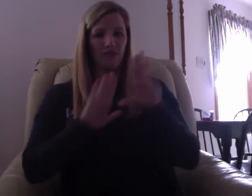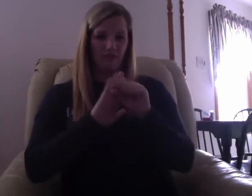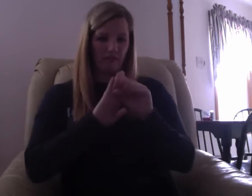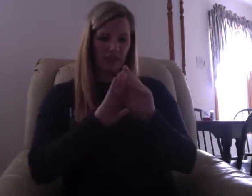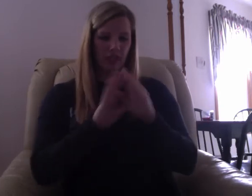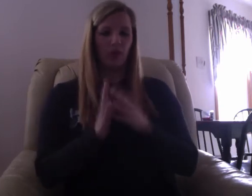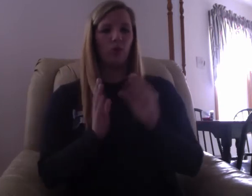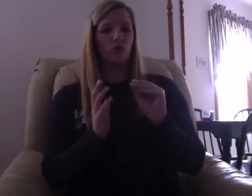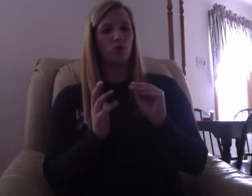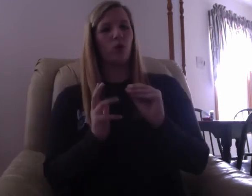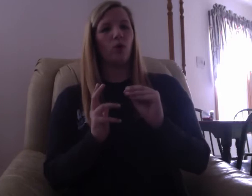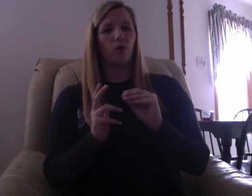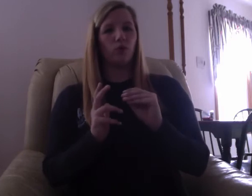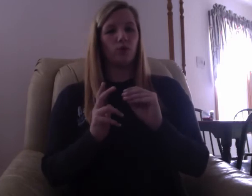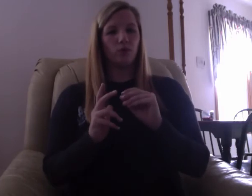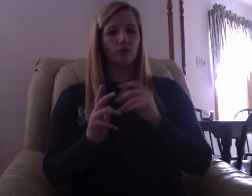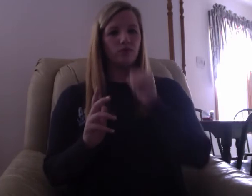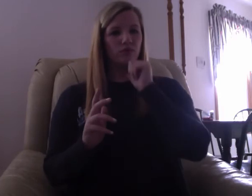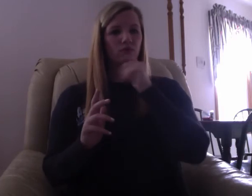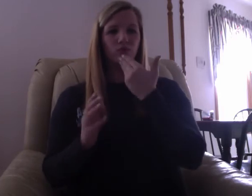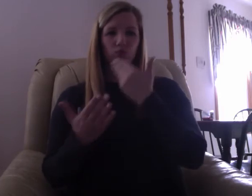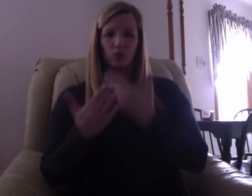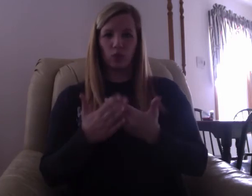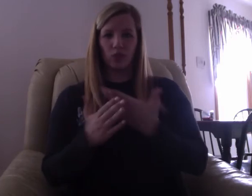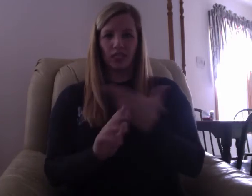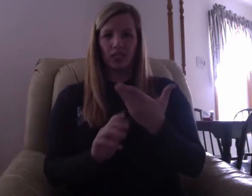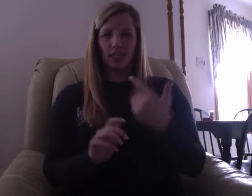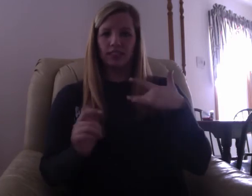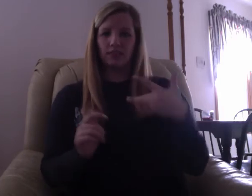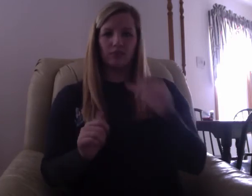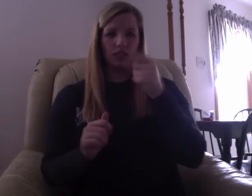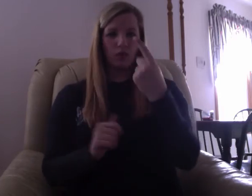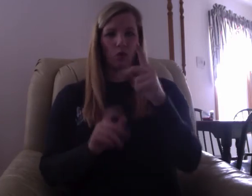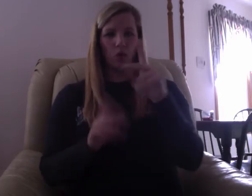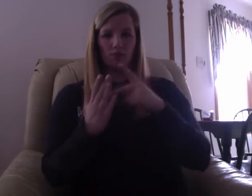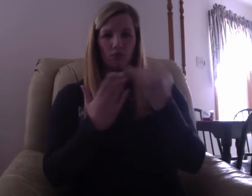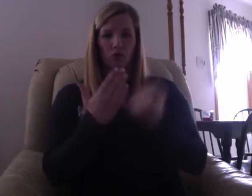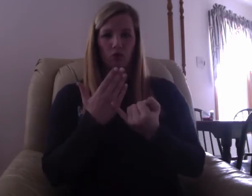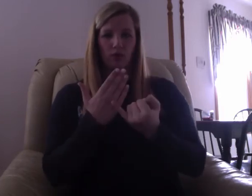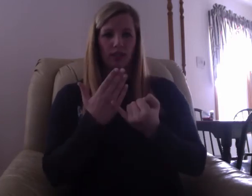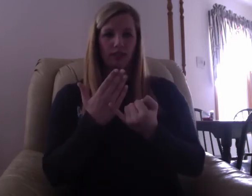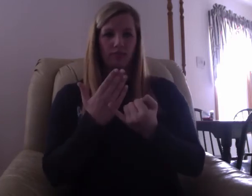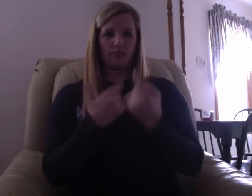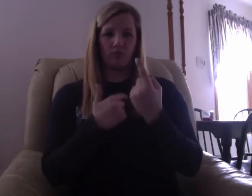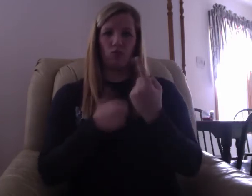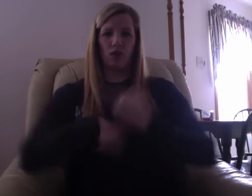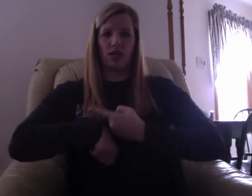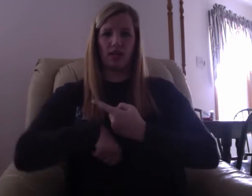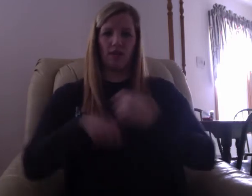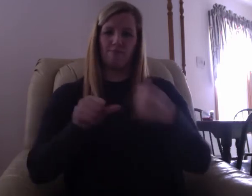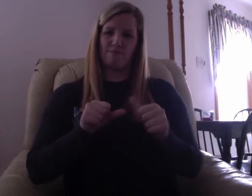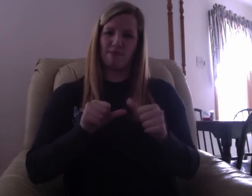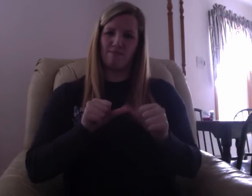was a really great thing, because normally we only do, one small program for Transgender Day of Remembrance, and then we did that in November